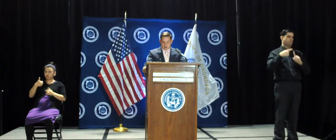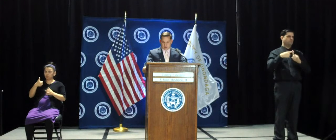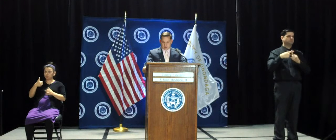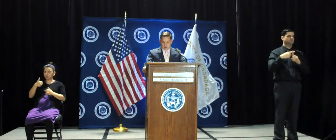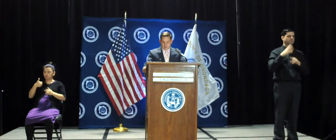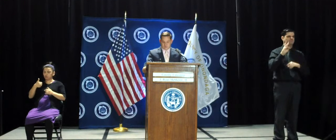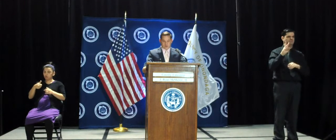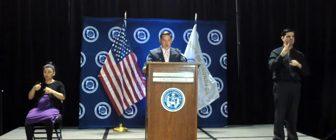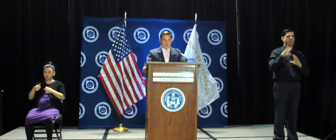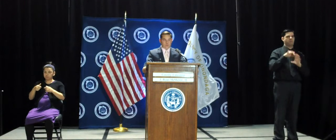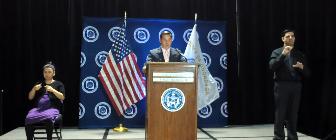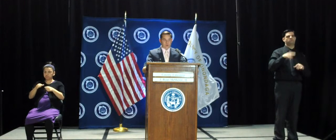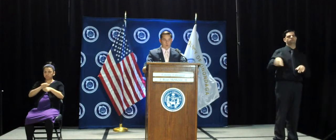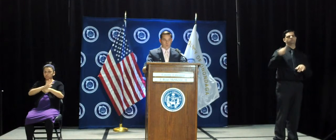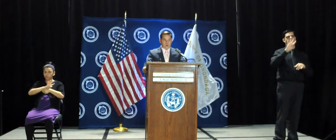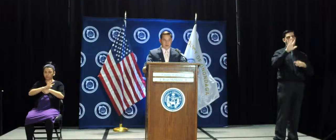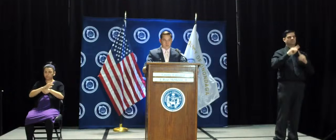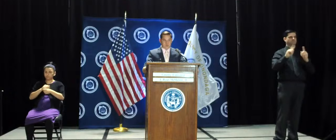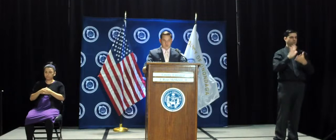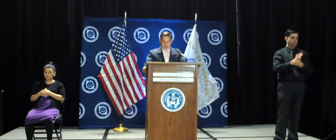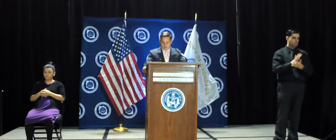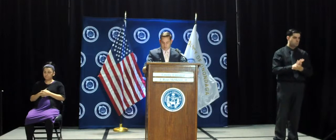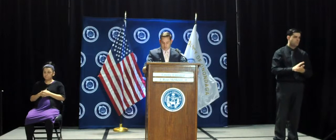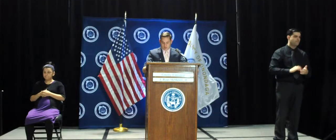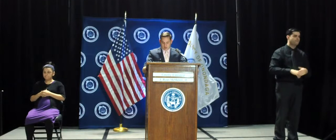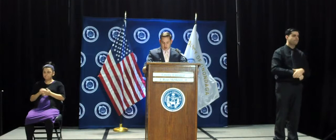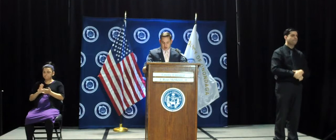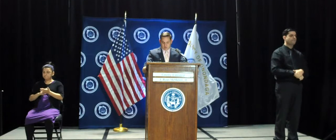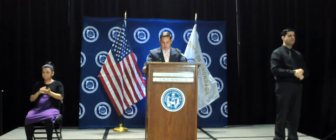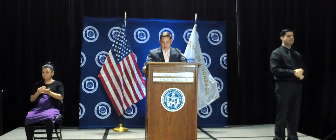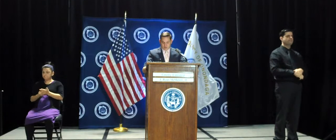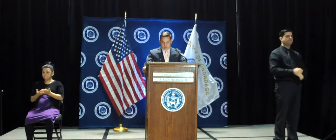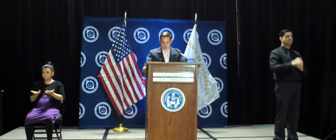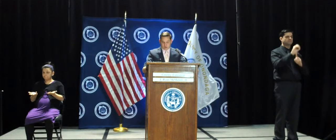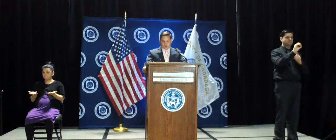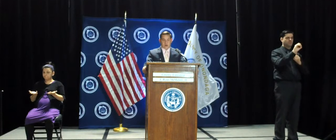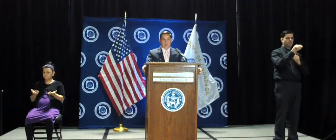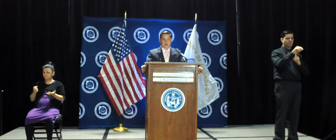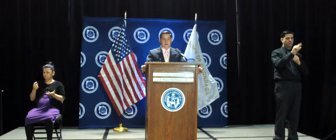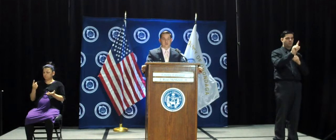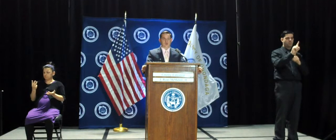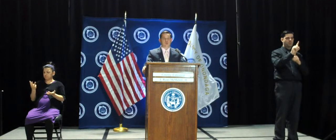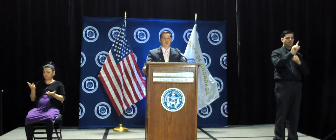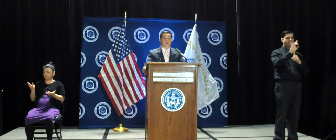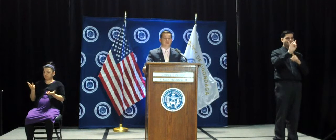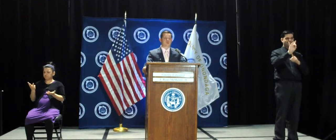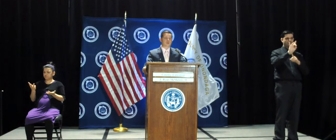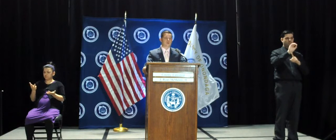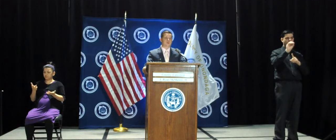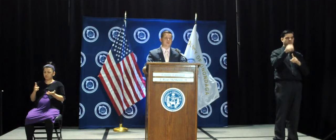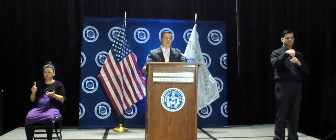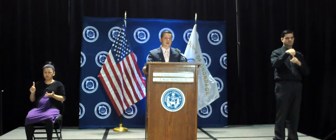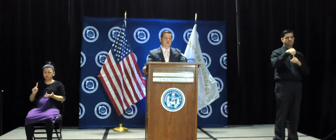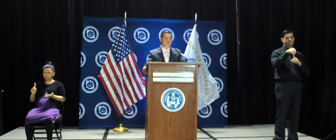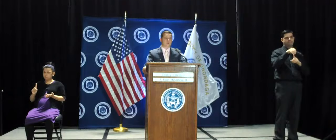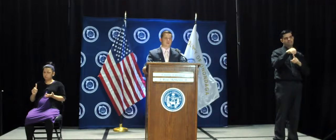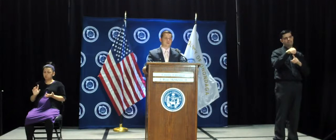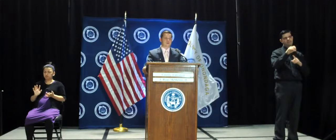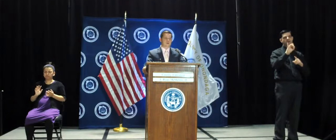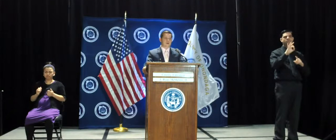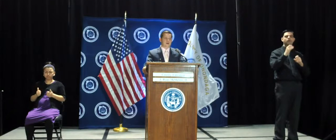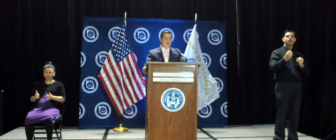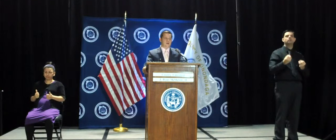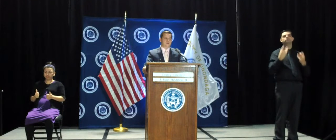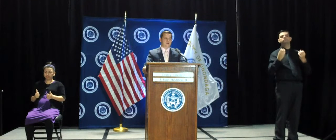rate of 0.18%, which is a great rate. It shows you that in